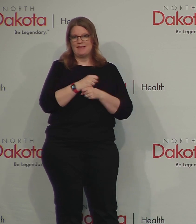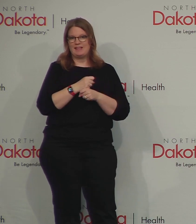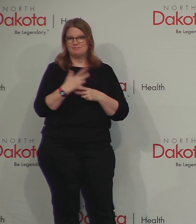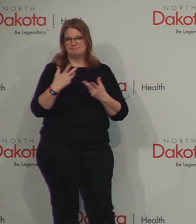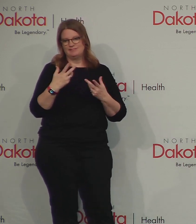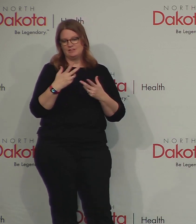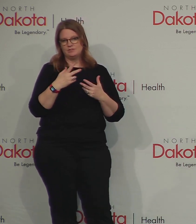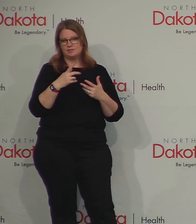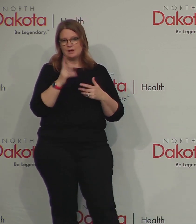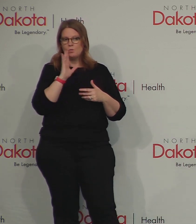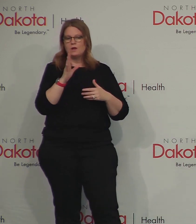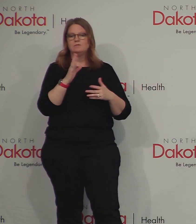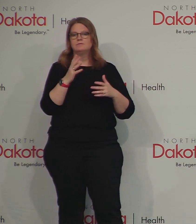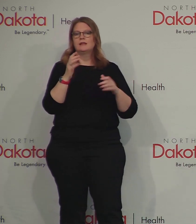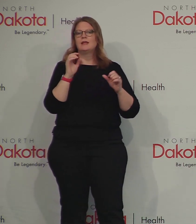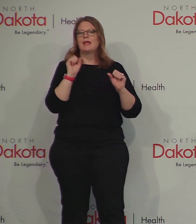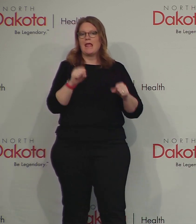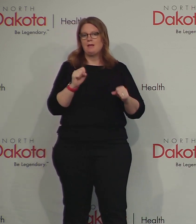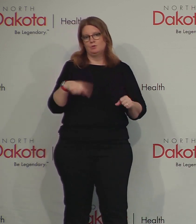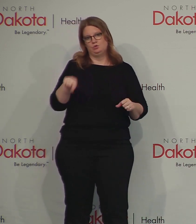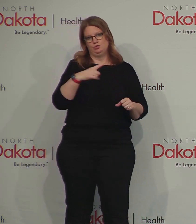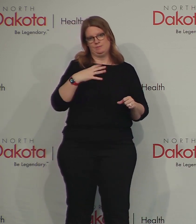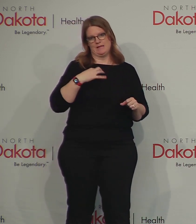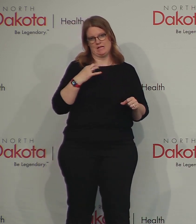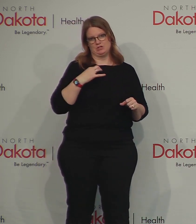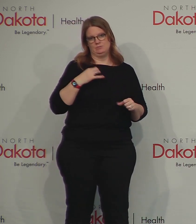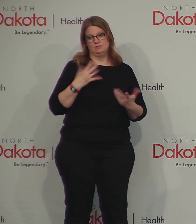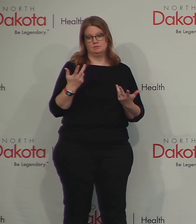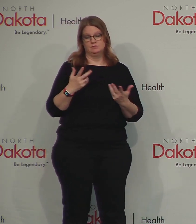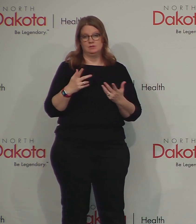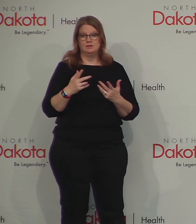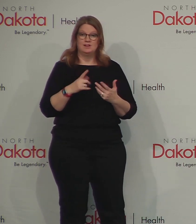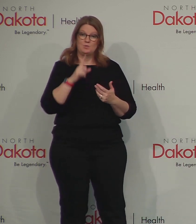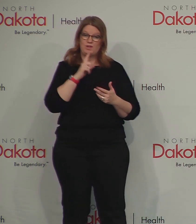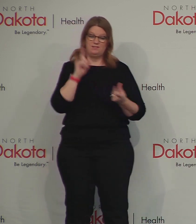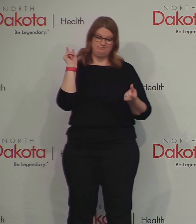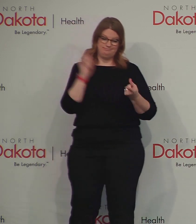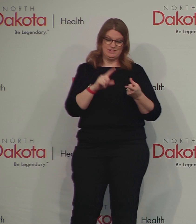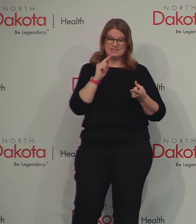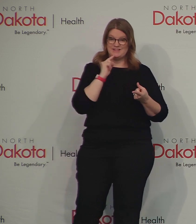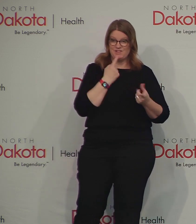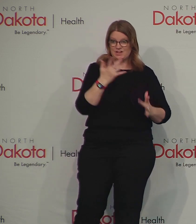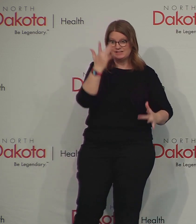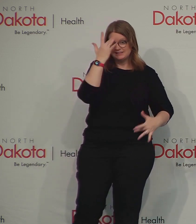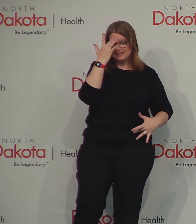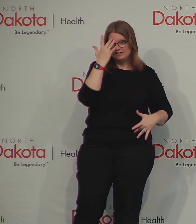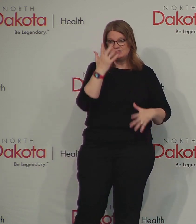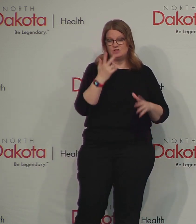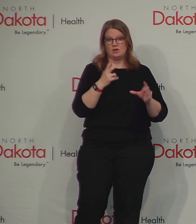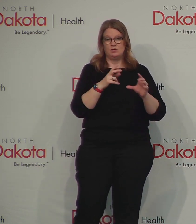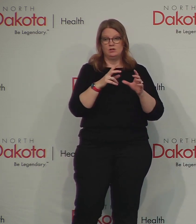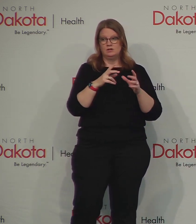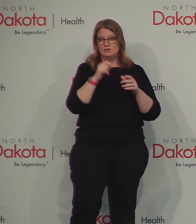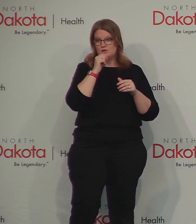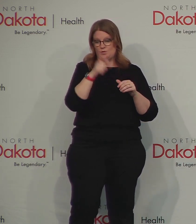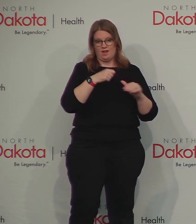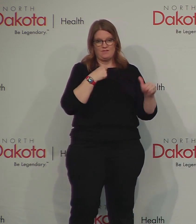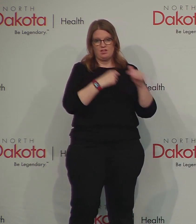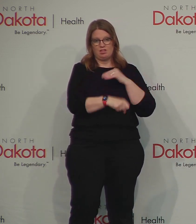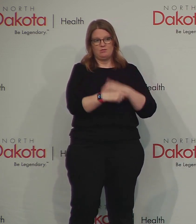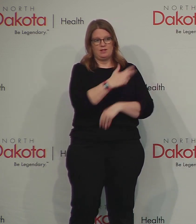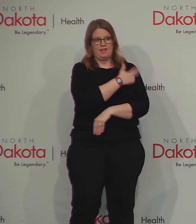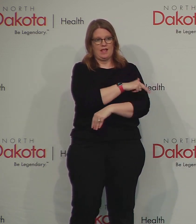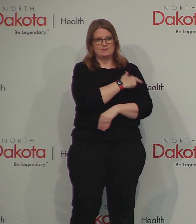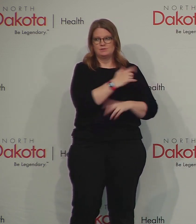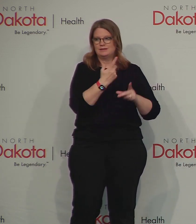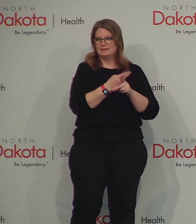you. And again, reduce your severity of your disease, keep you out of the hospital, and keep you alive. So make that call to your